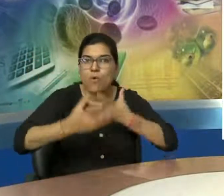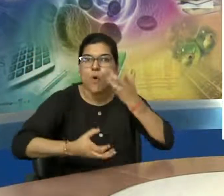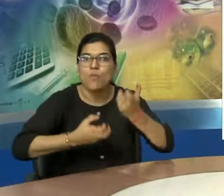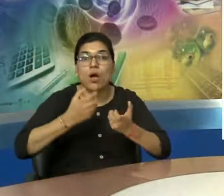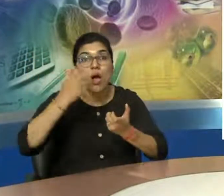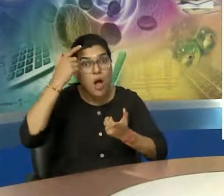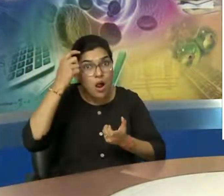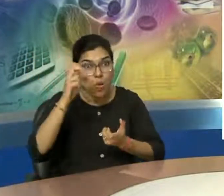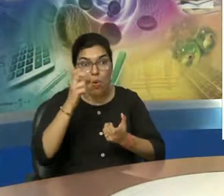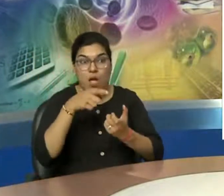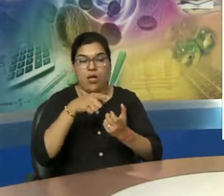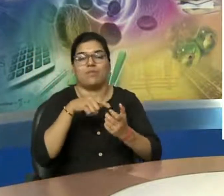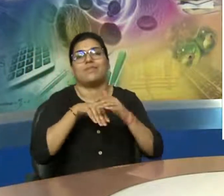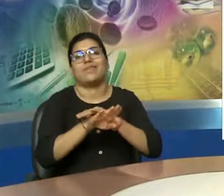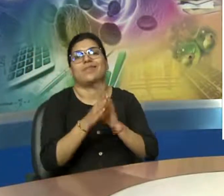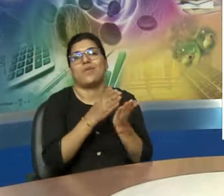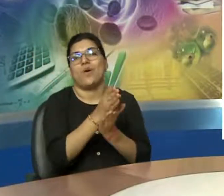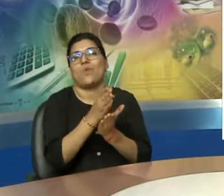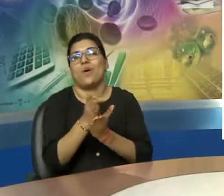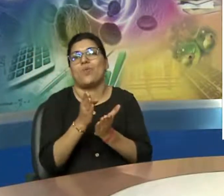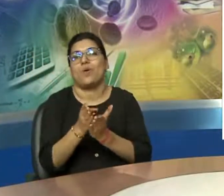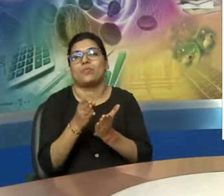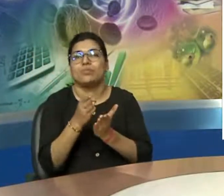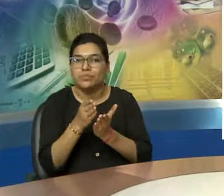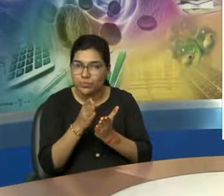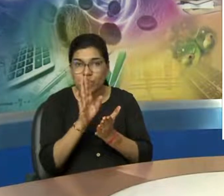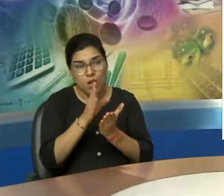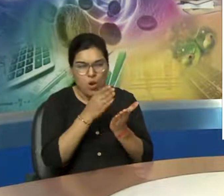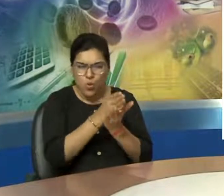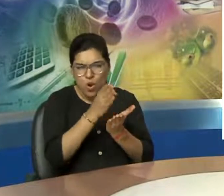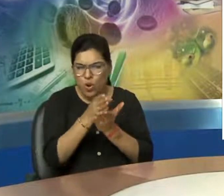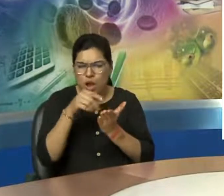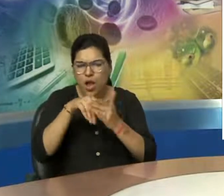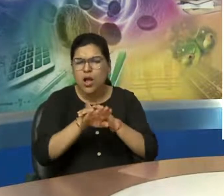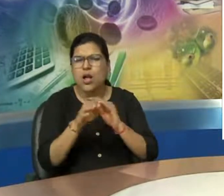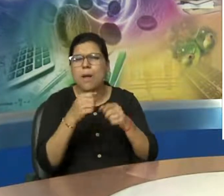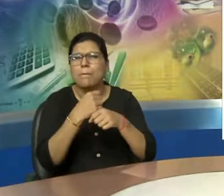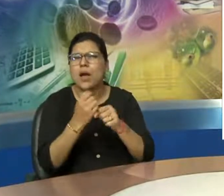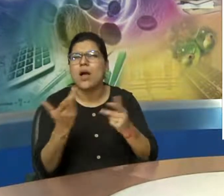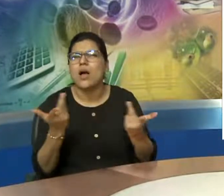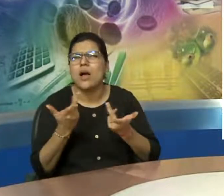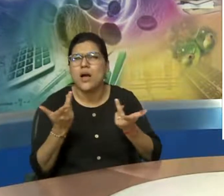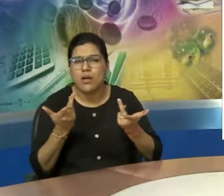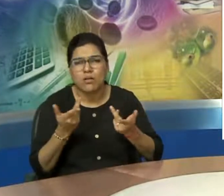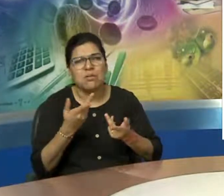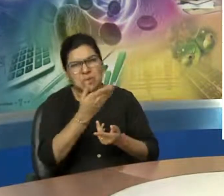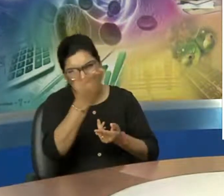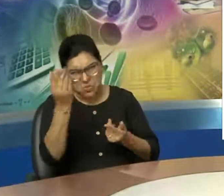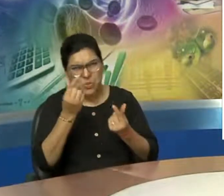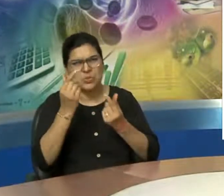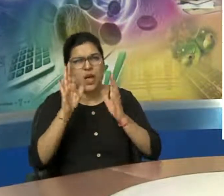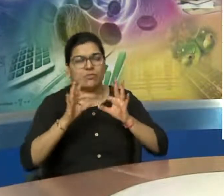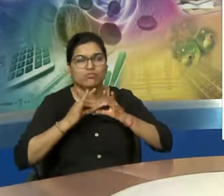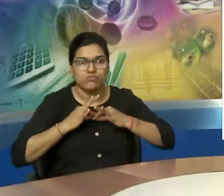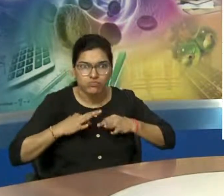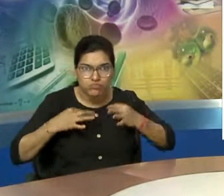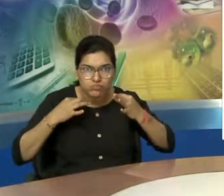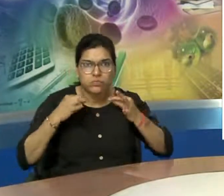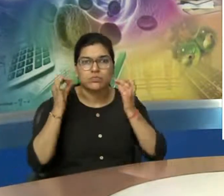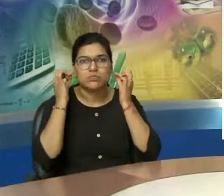for a long time, and slowly they converted into fossil fuel and some other materials, and mineral is one of